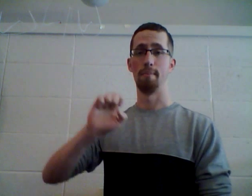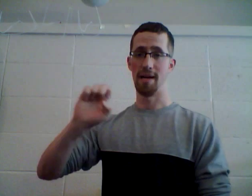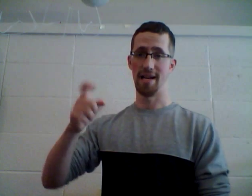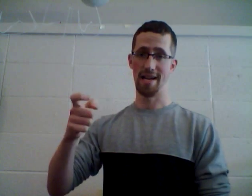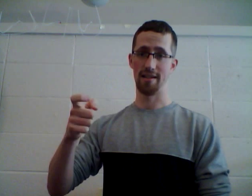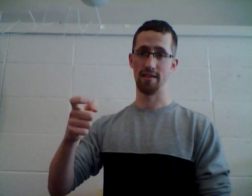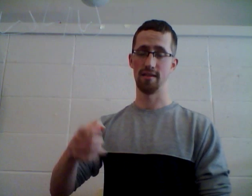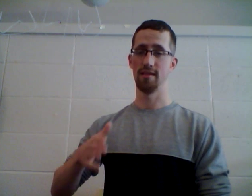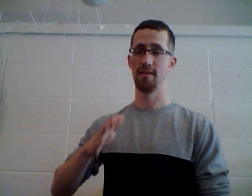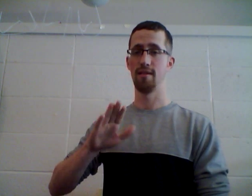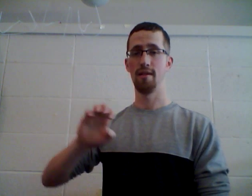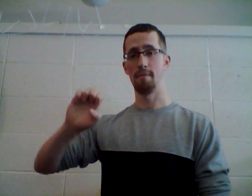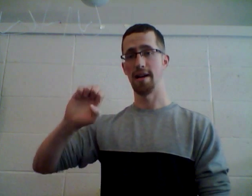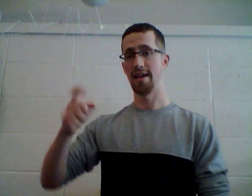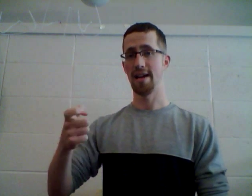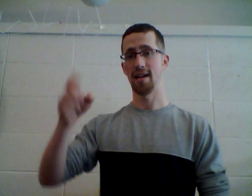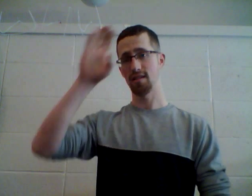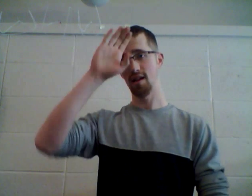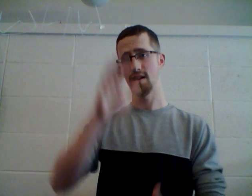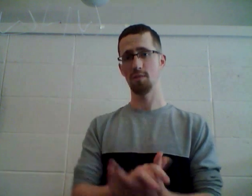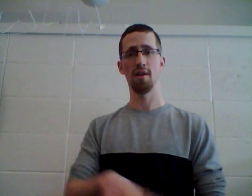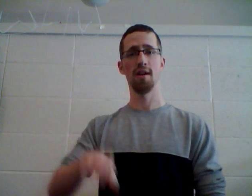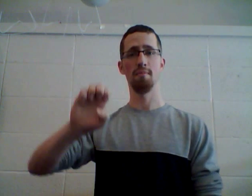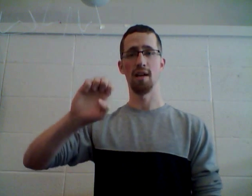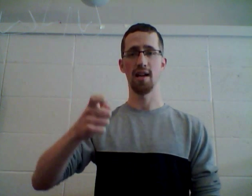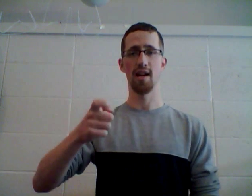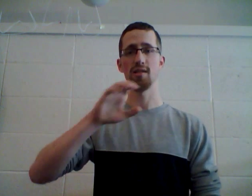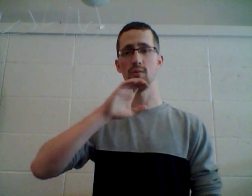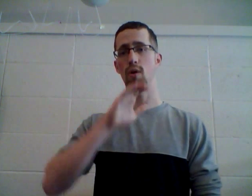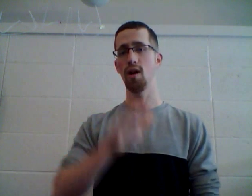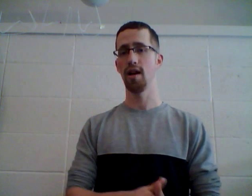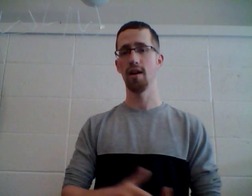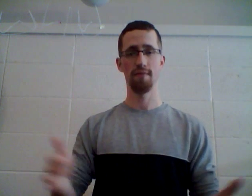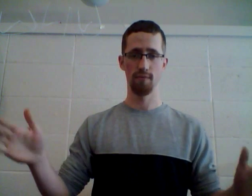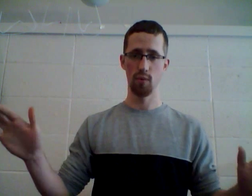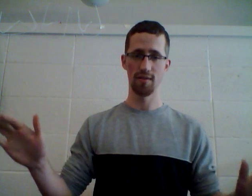My ex. My ex-husband, my ex-wife, whatever.